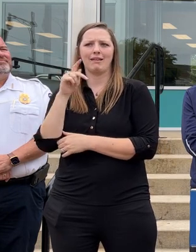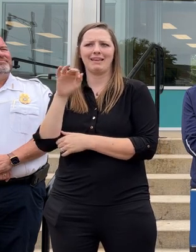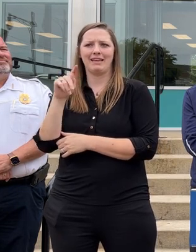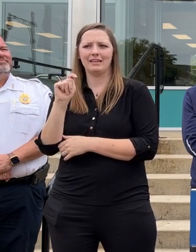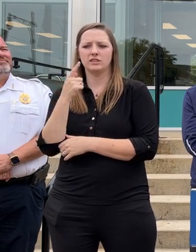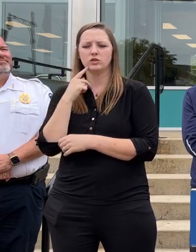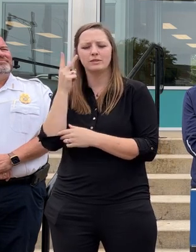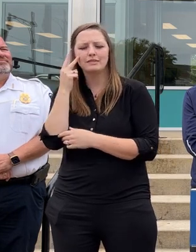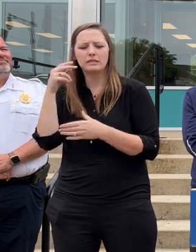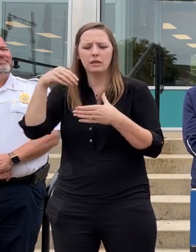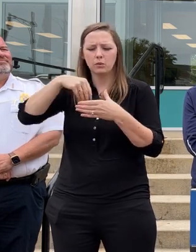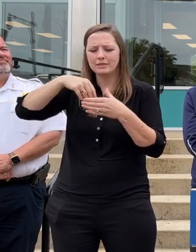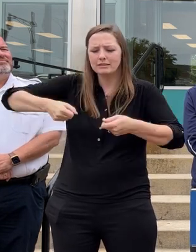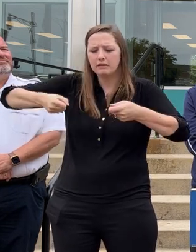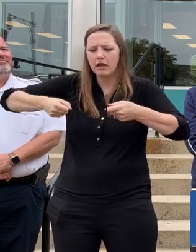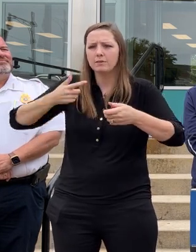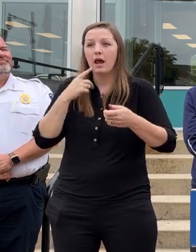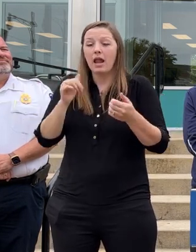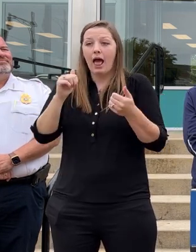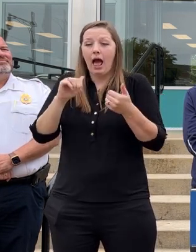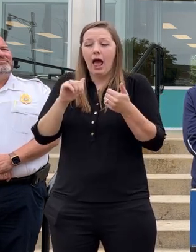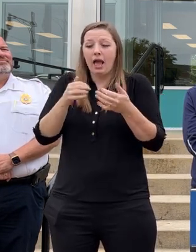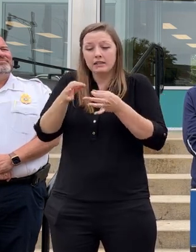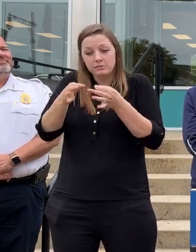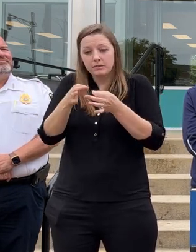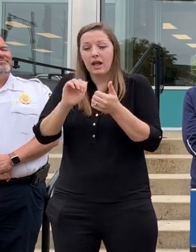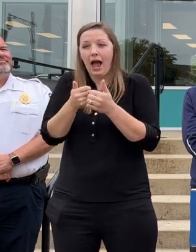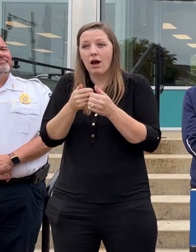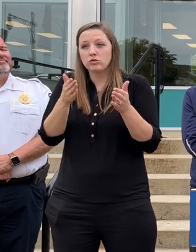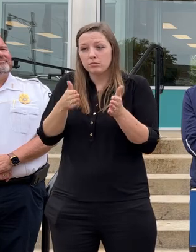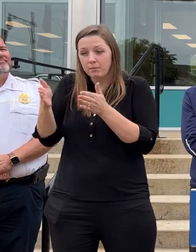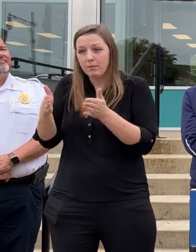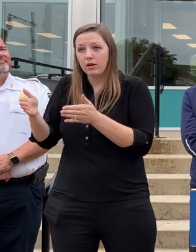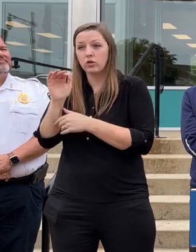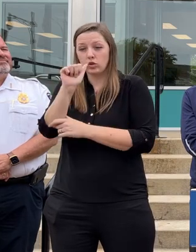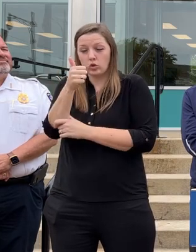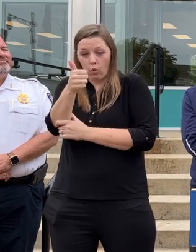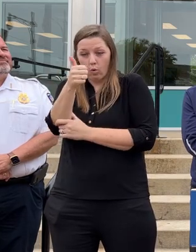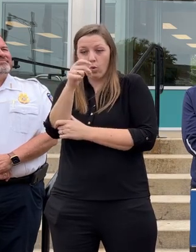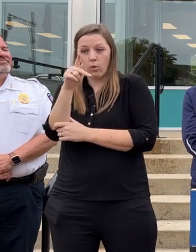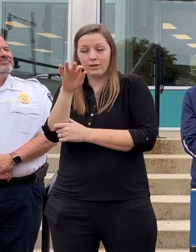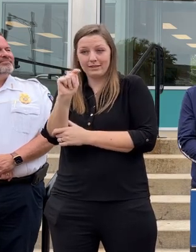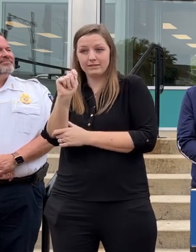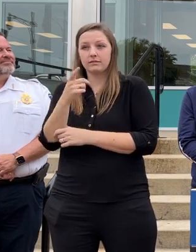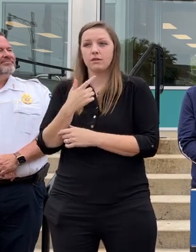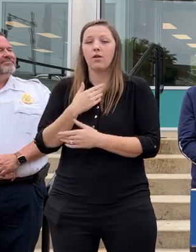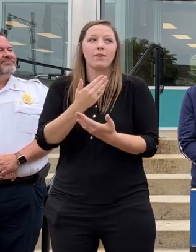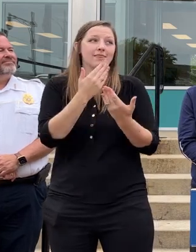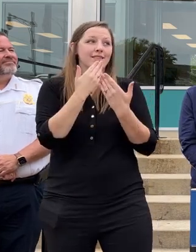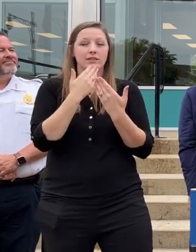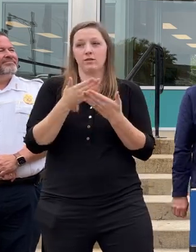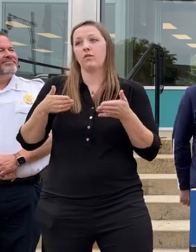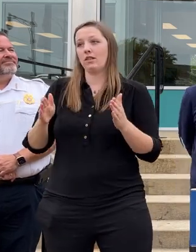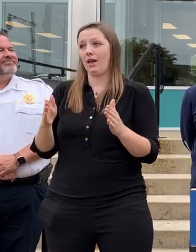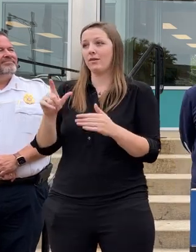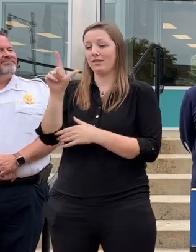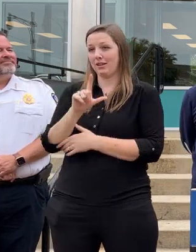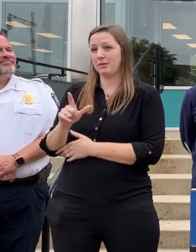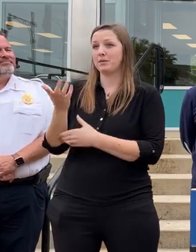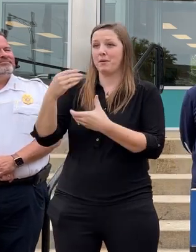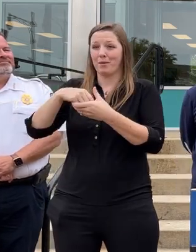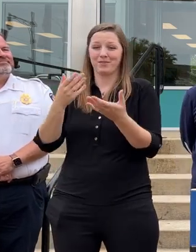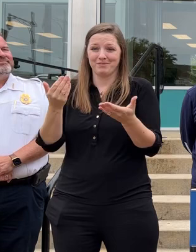how you can prepare your own kits. So once again, thank you everyone here for allowing the library to be a part of this